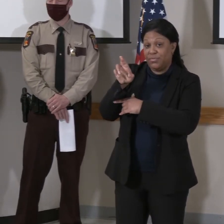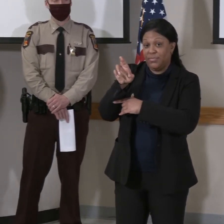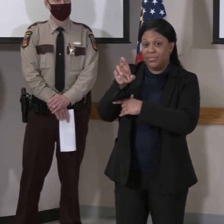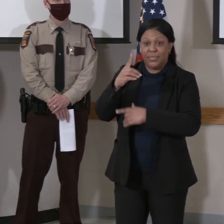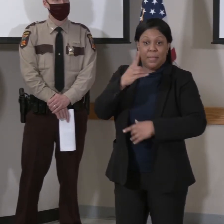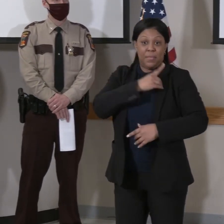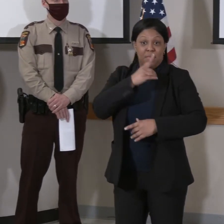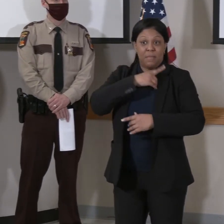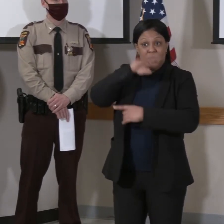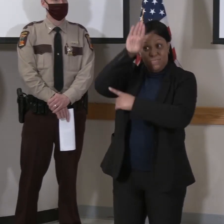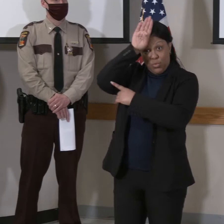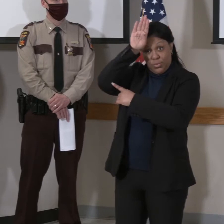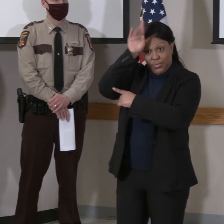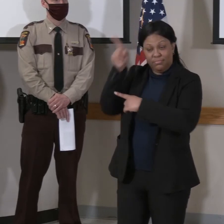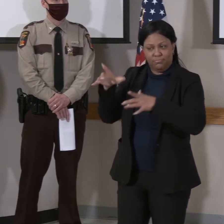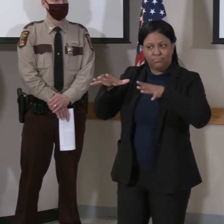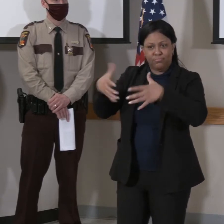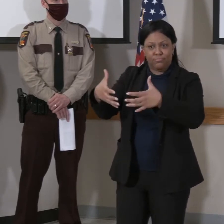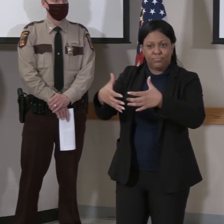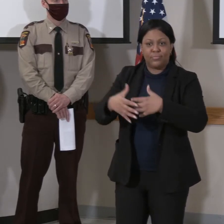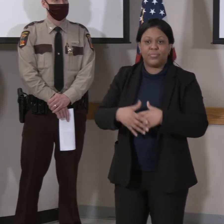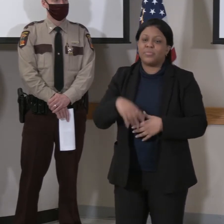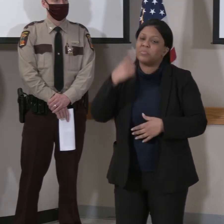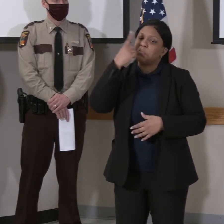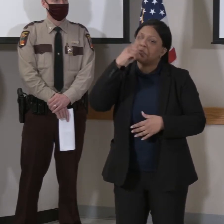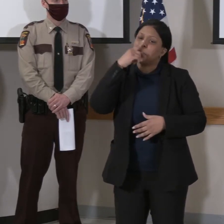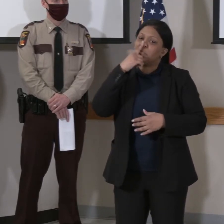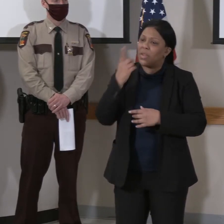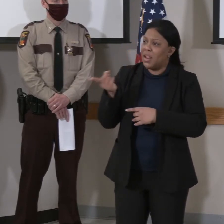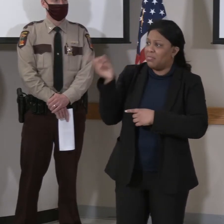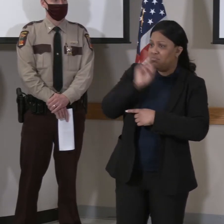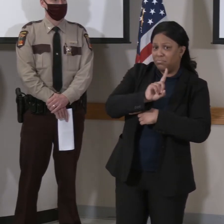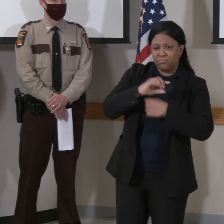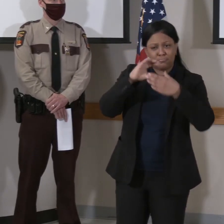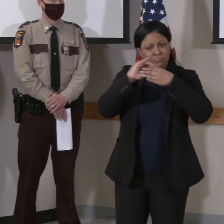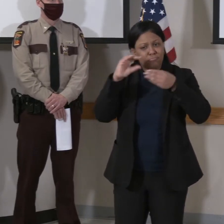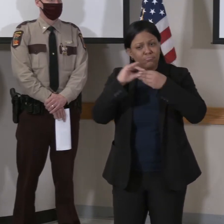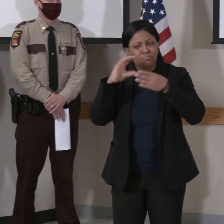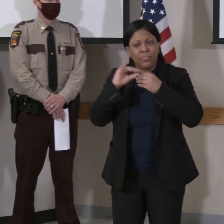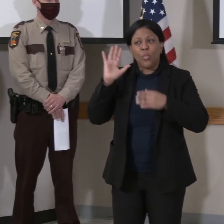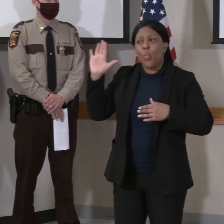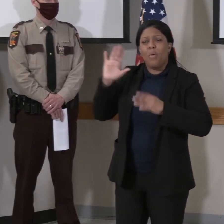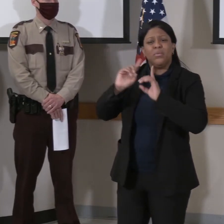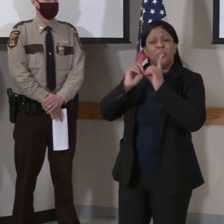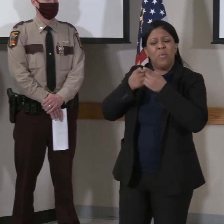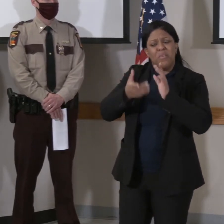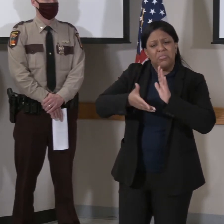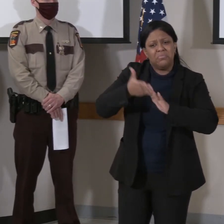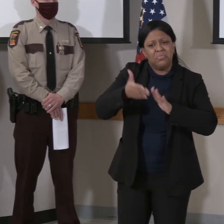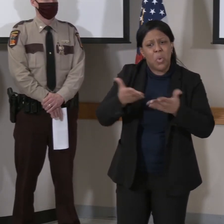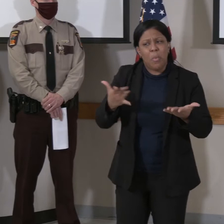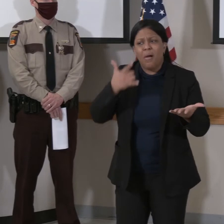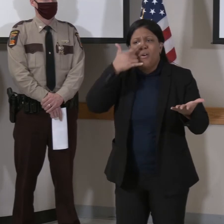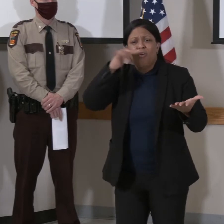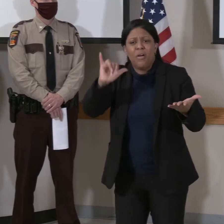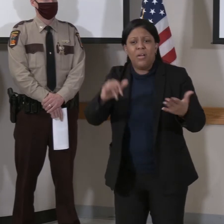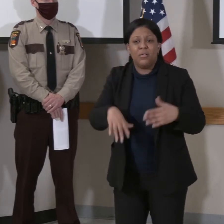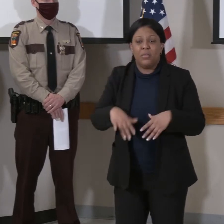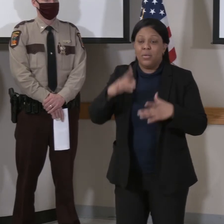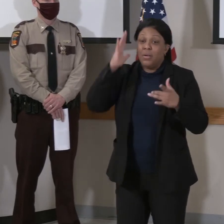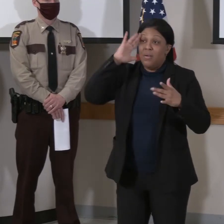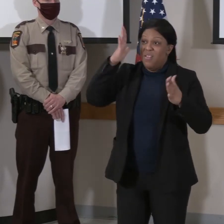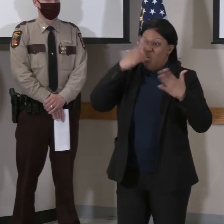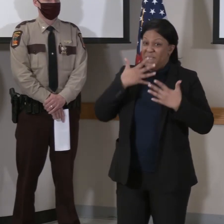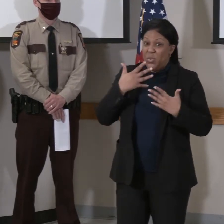his department's operations during this. We know that last year, unfortunately, there were many fires and structures that were